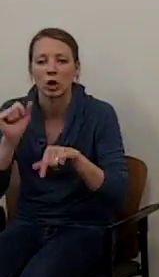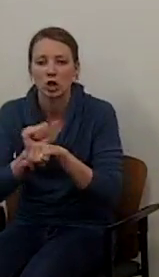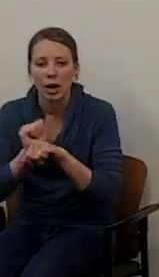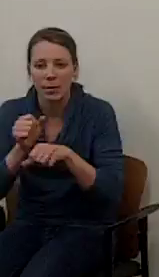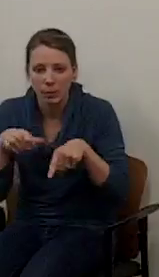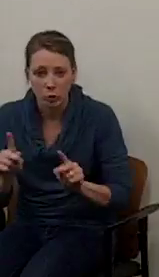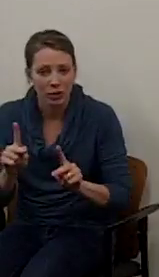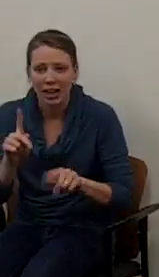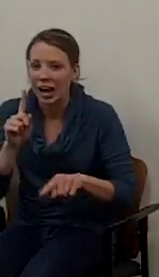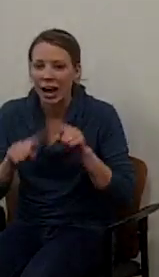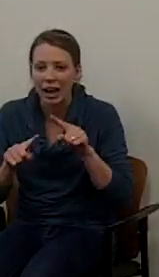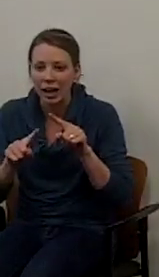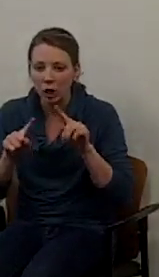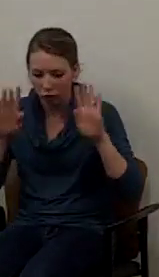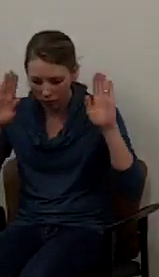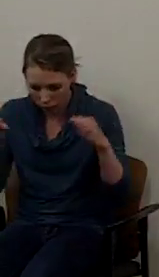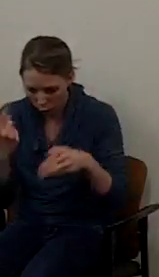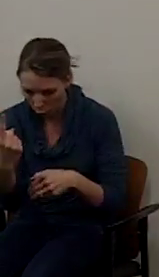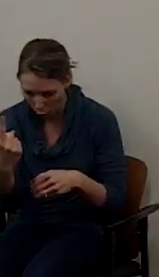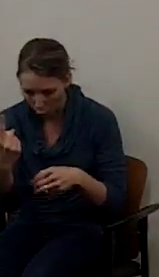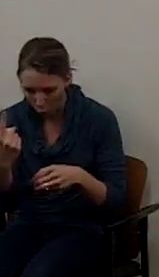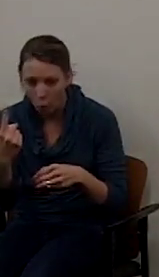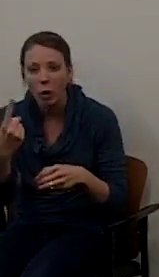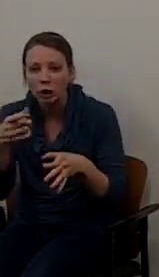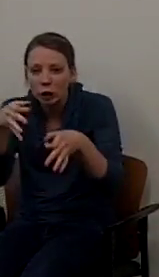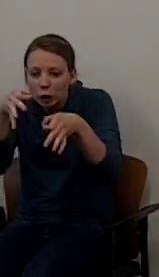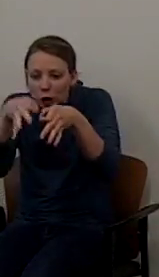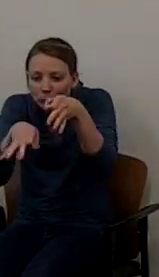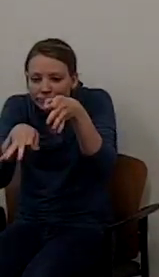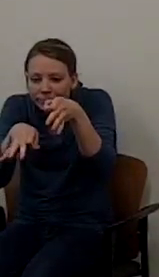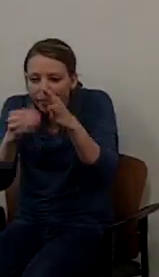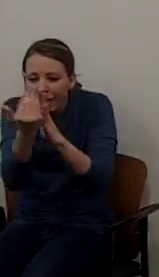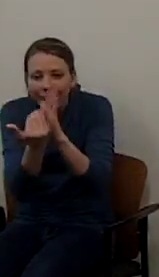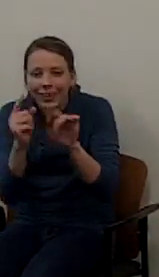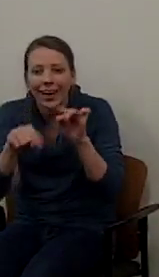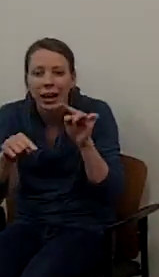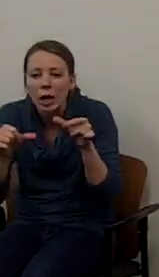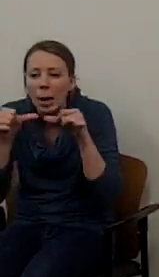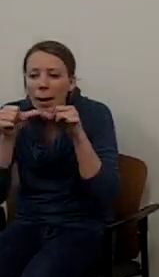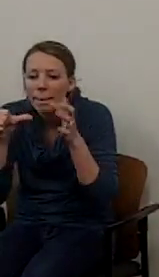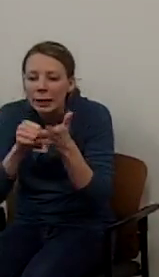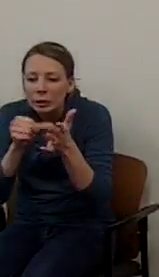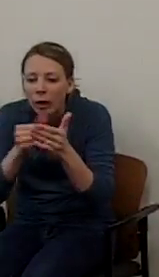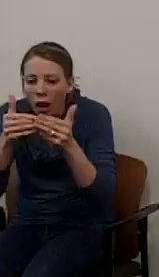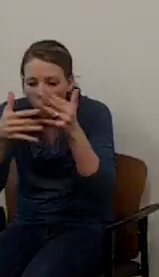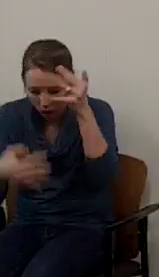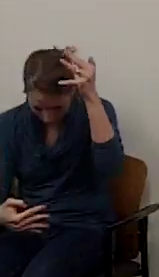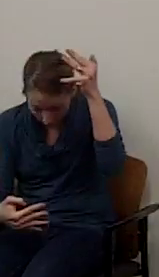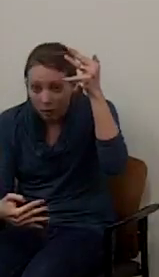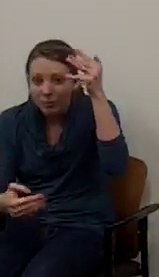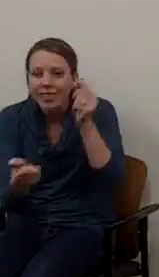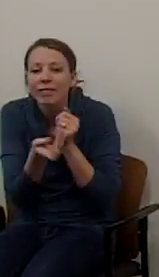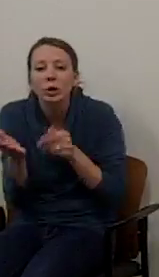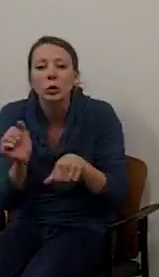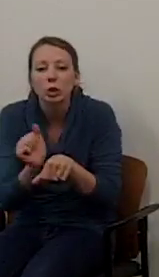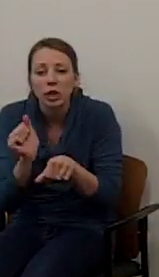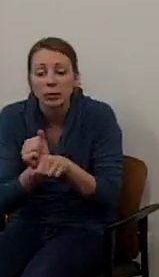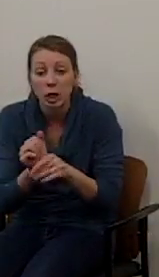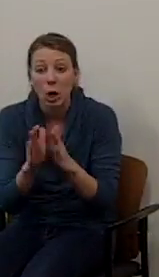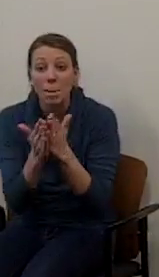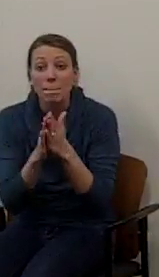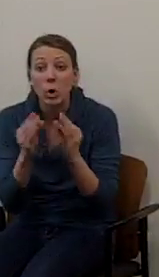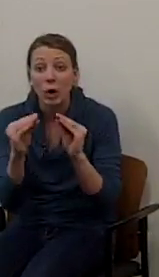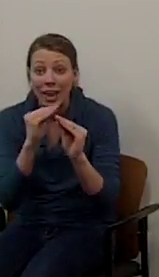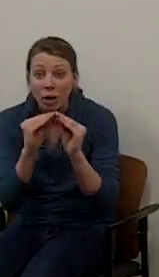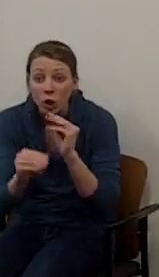fit all of them into one short list because it goes on for many pages. But a few of those jobs are a book editor,